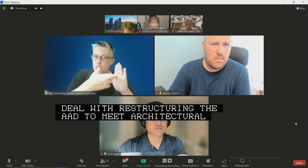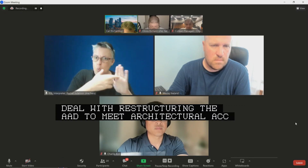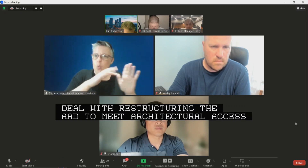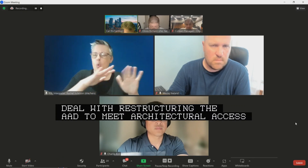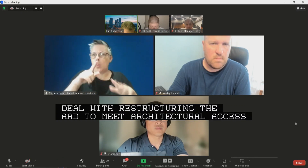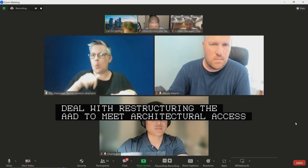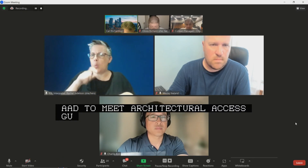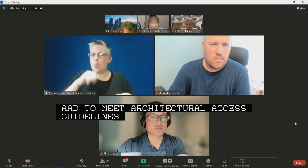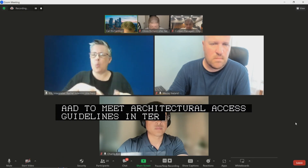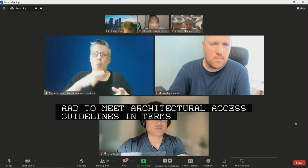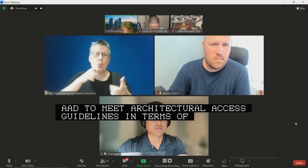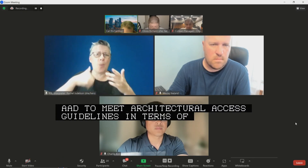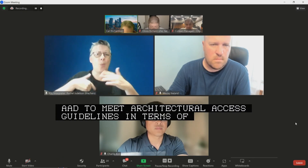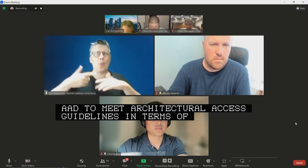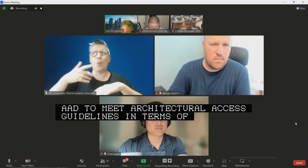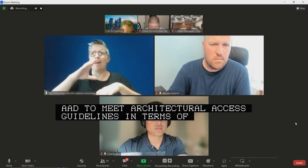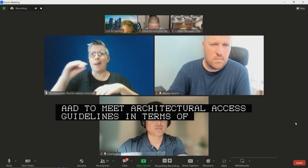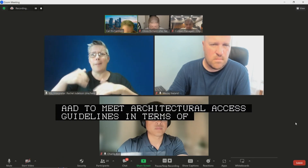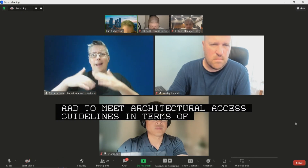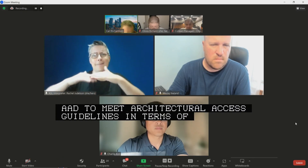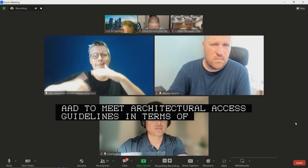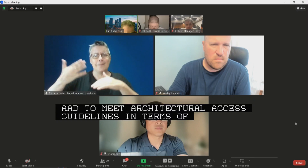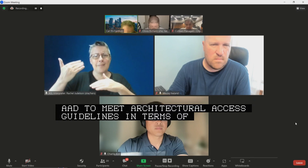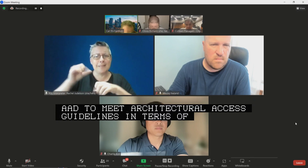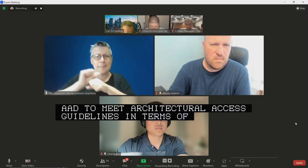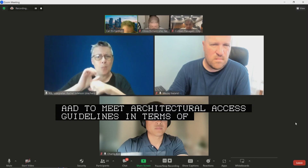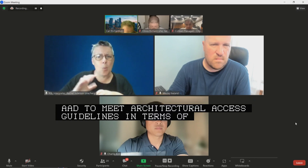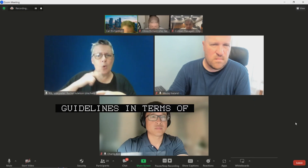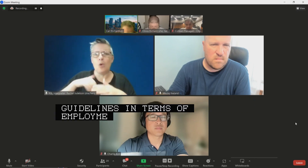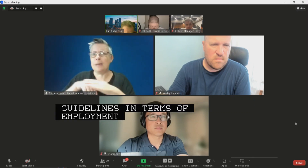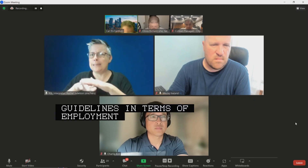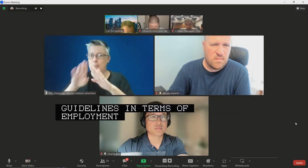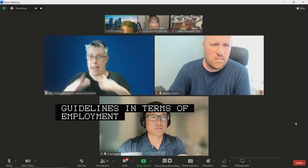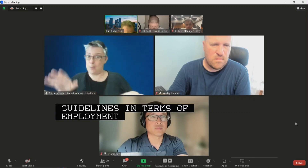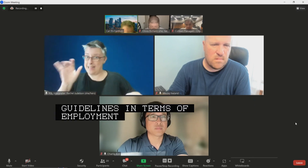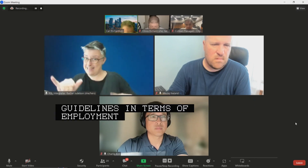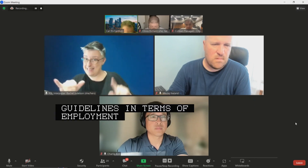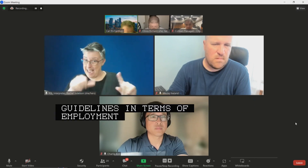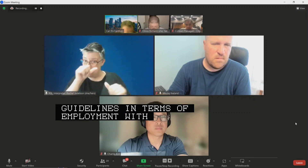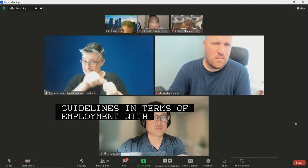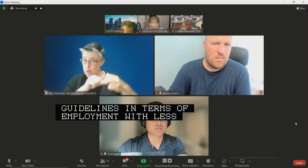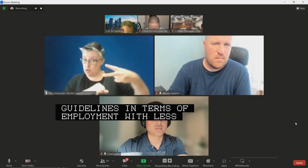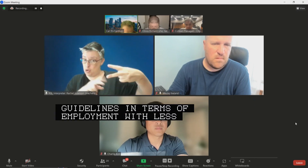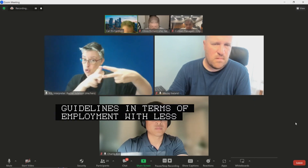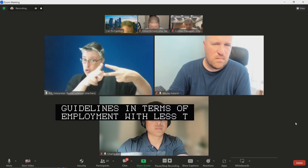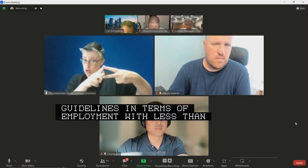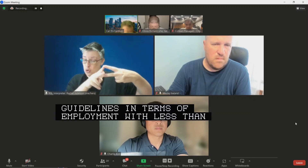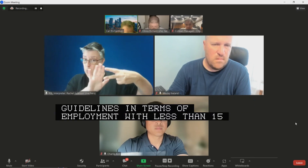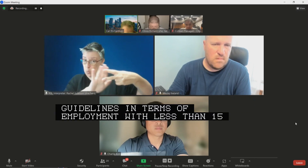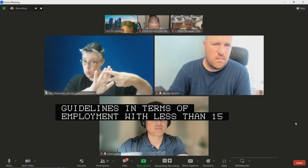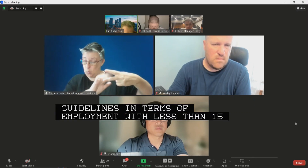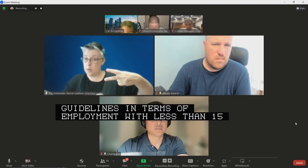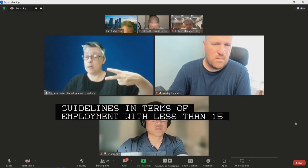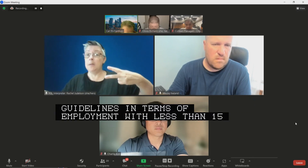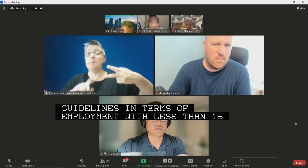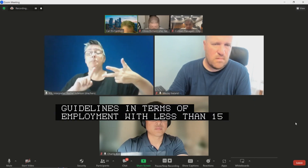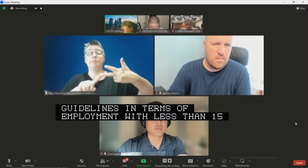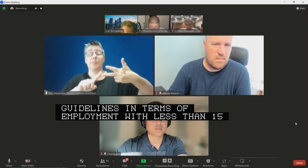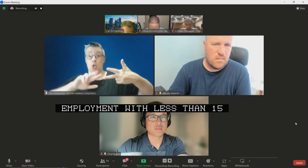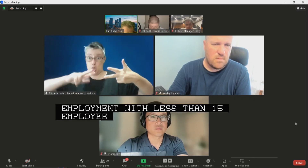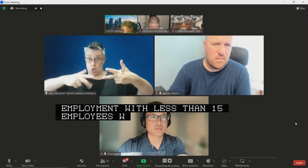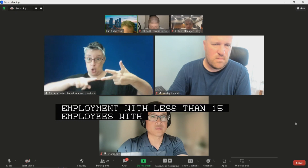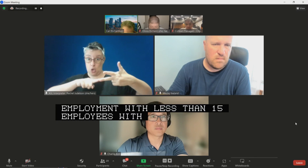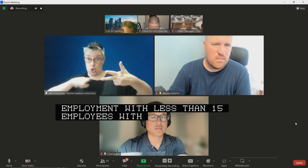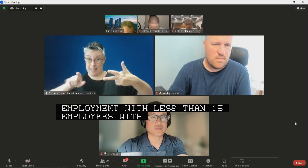employers that have less than 15 employees and accessible housing. I think that's what the other two are. If Representative